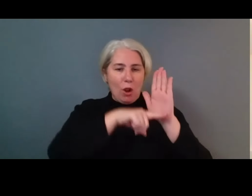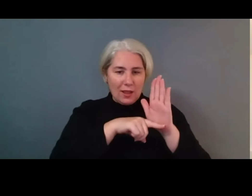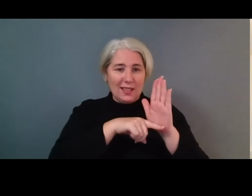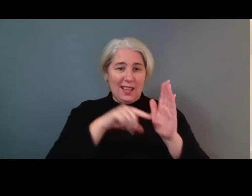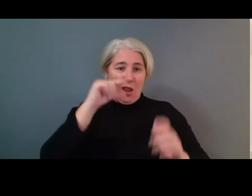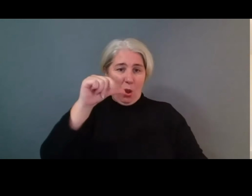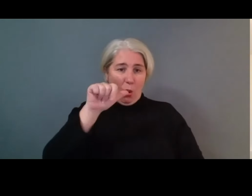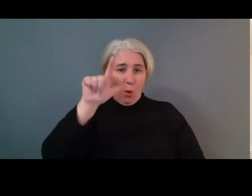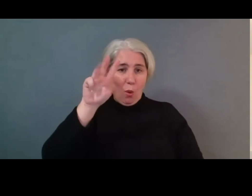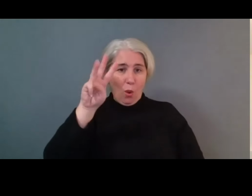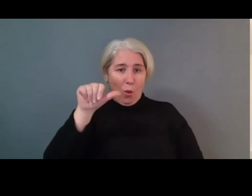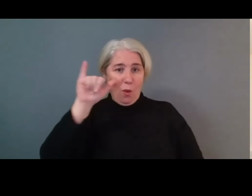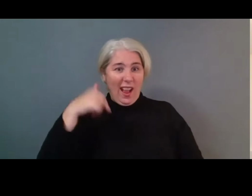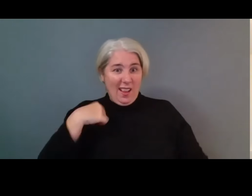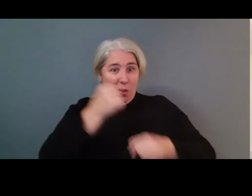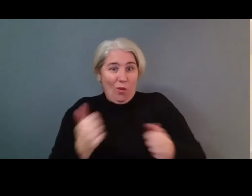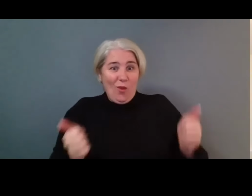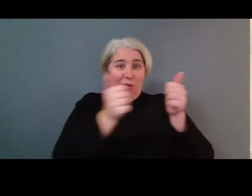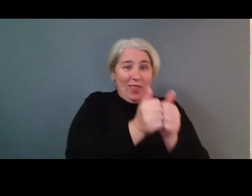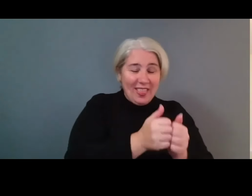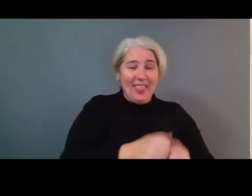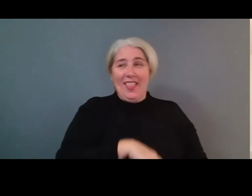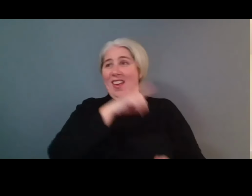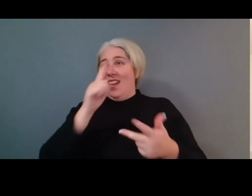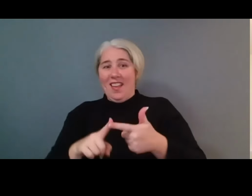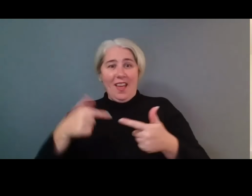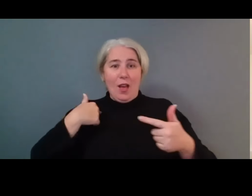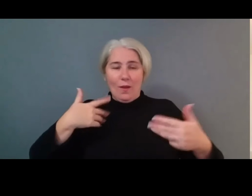prepared side events which